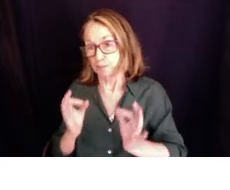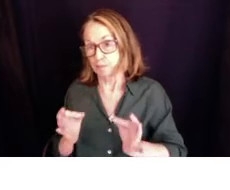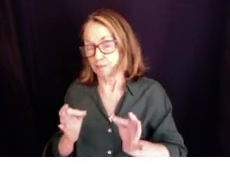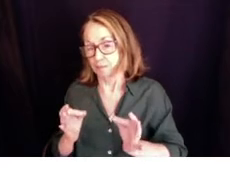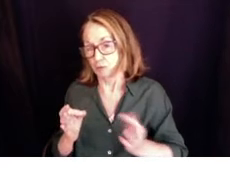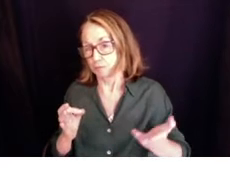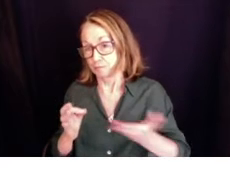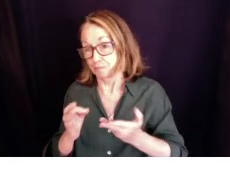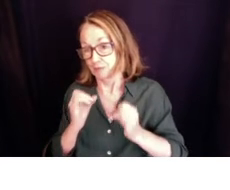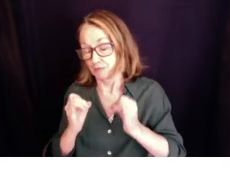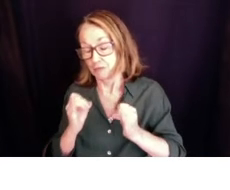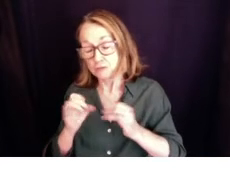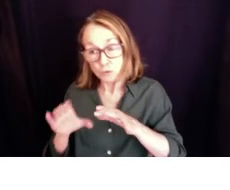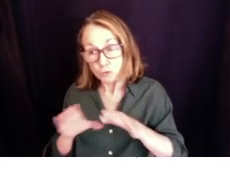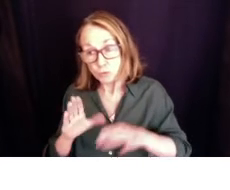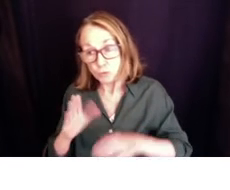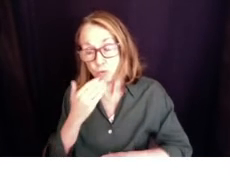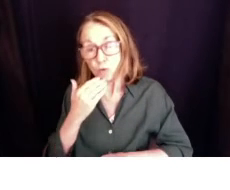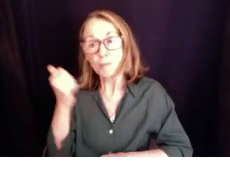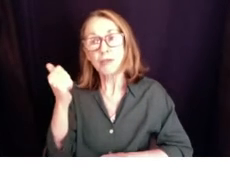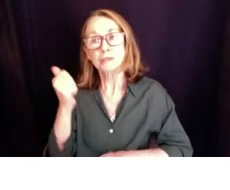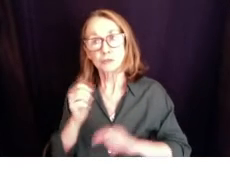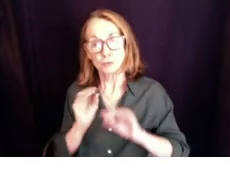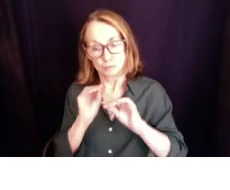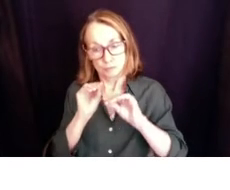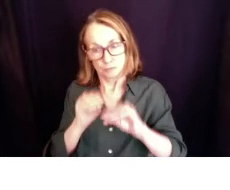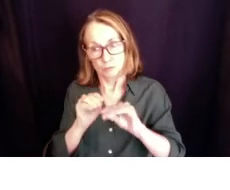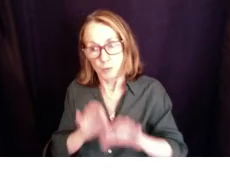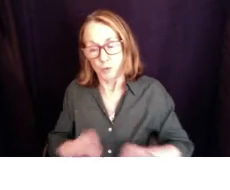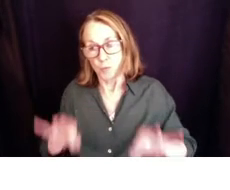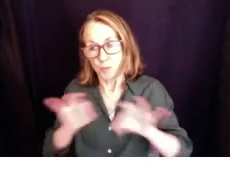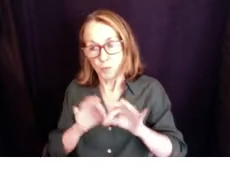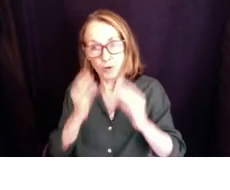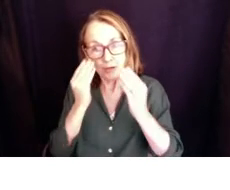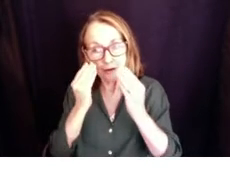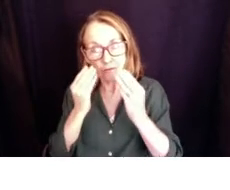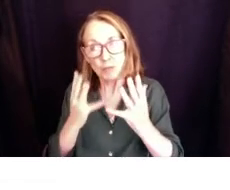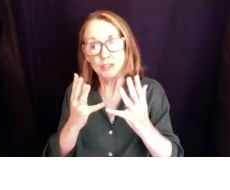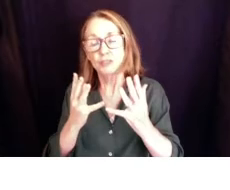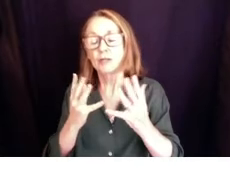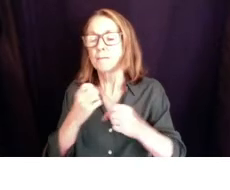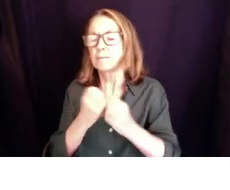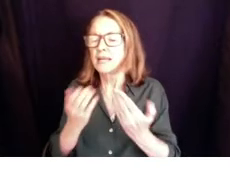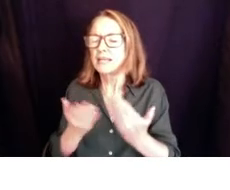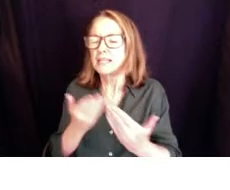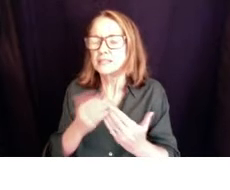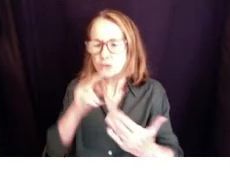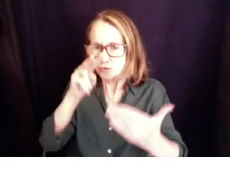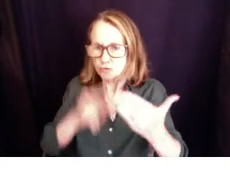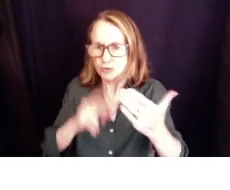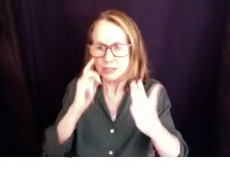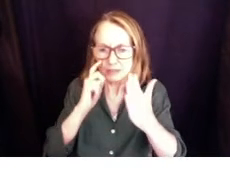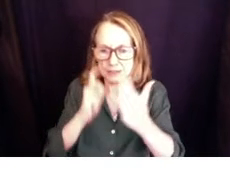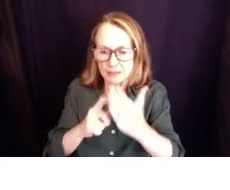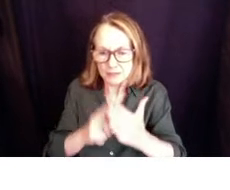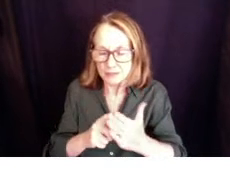6 seconds. So you want to make sure you do your best into presenting the information on your resume where they can access the information